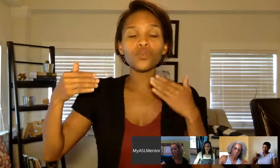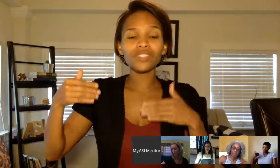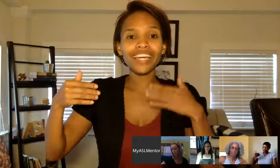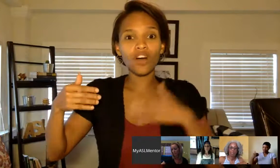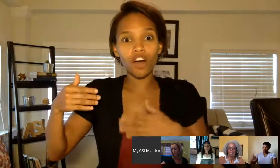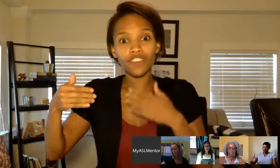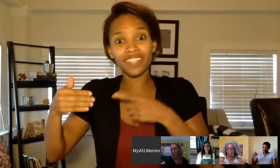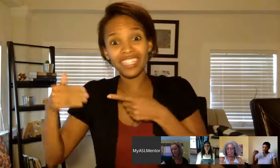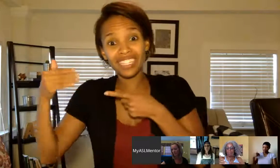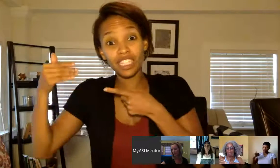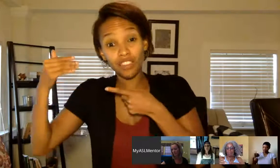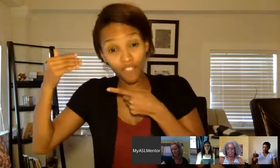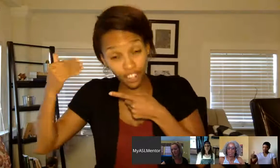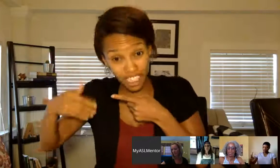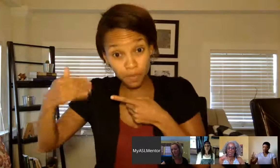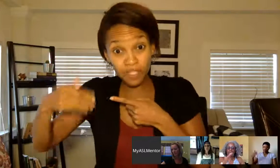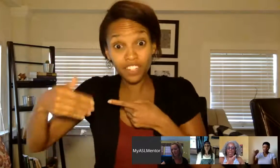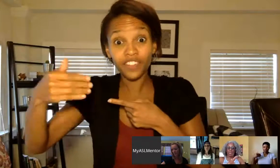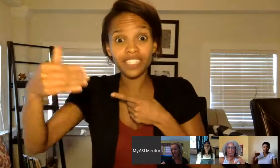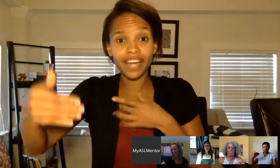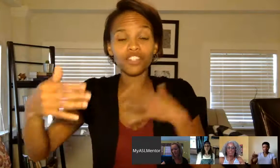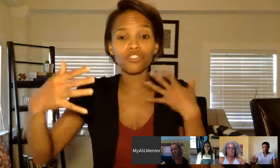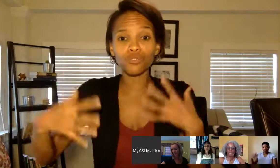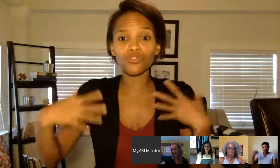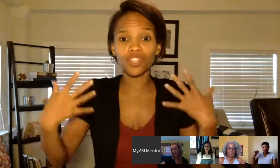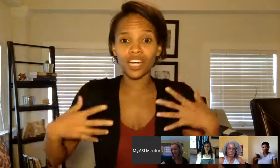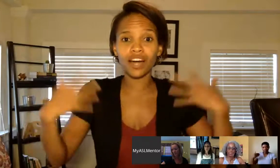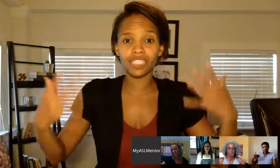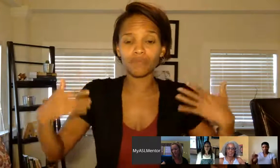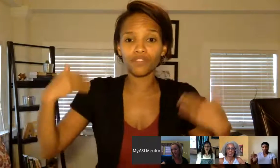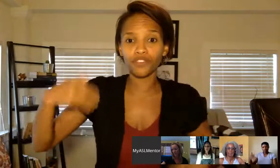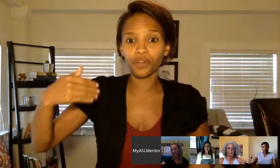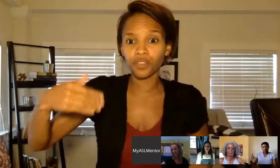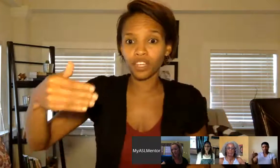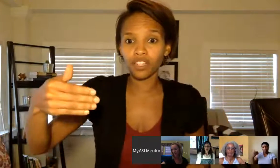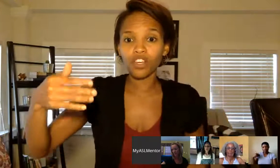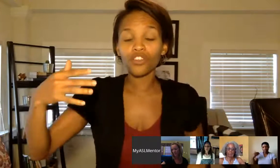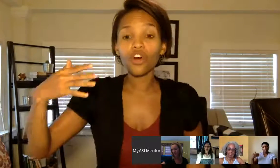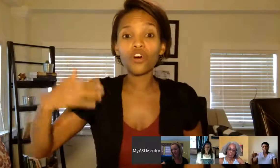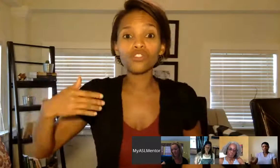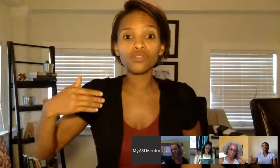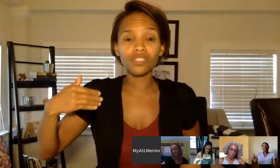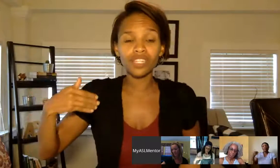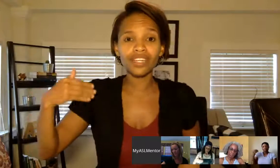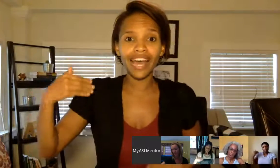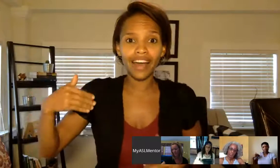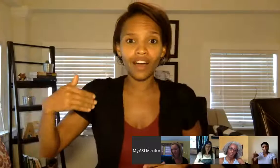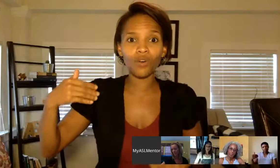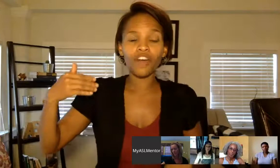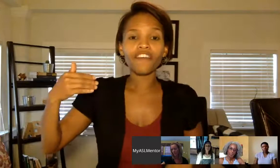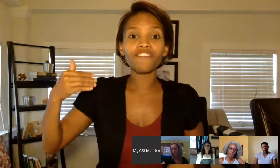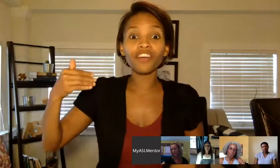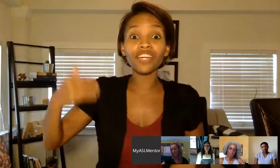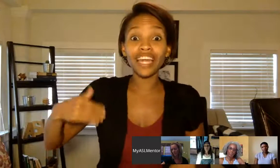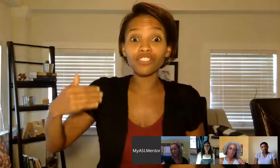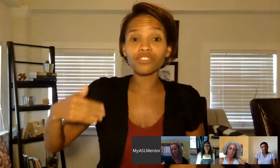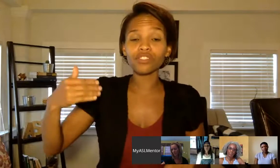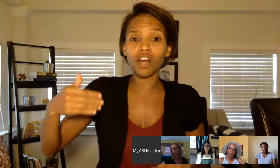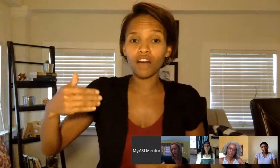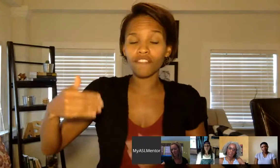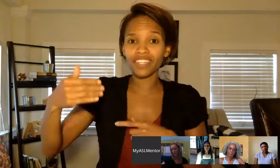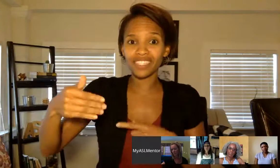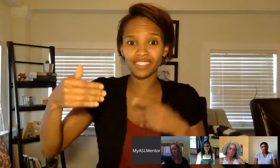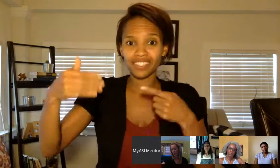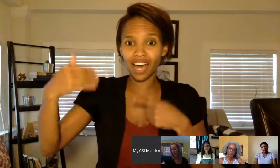Well, you will see how often this very specific sign is used for the concept of frequently. You'll also see how